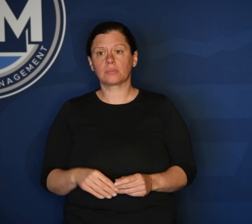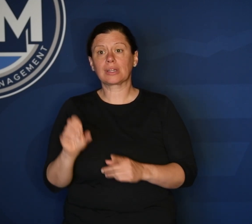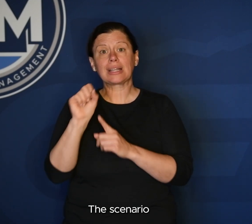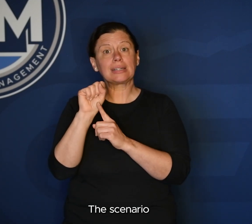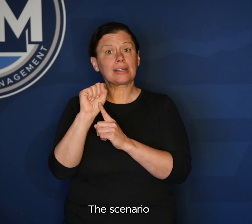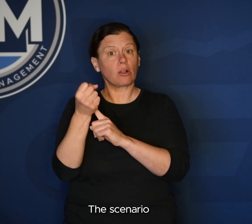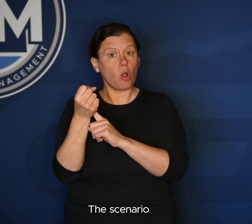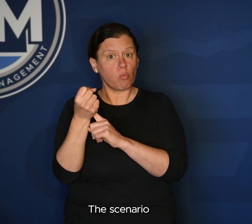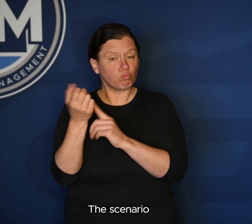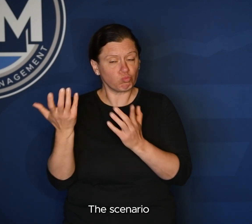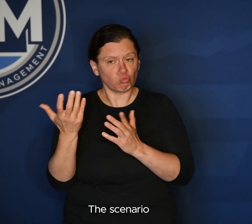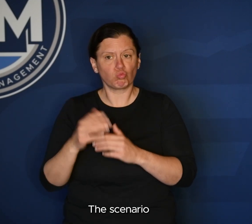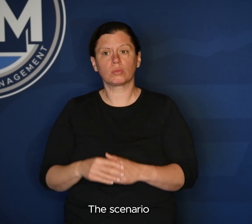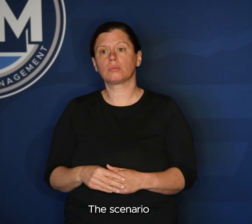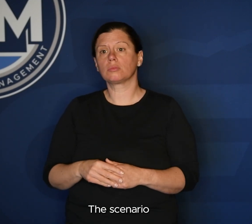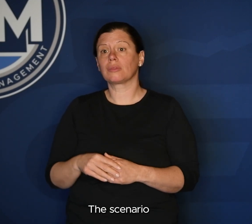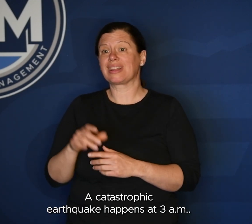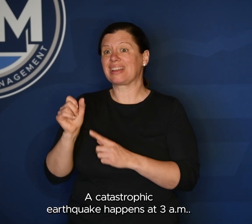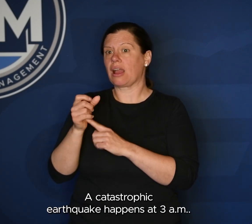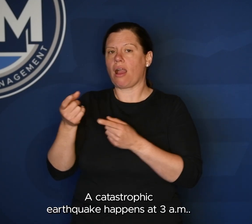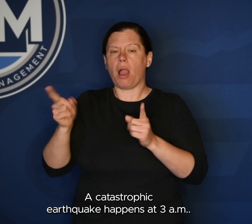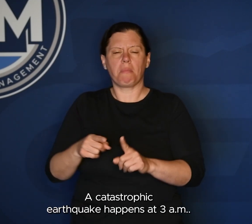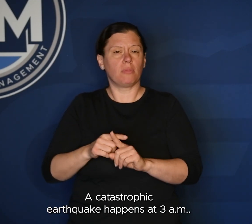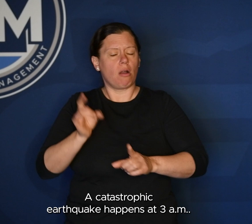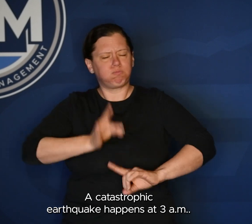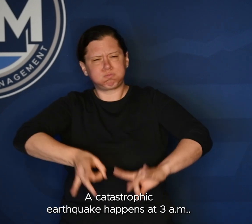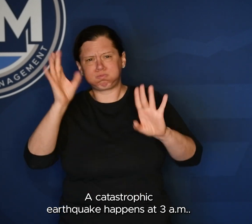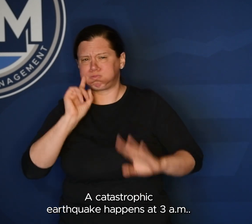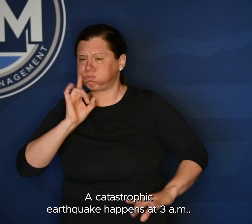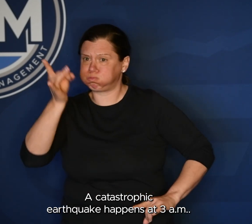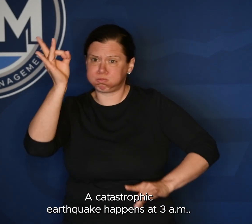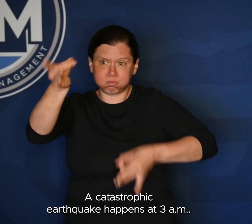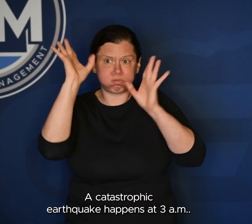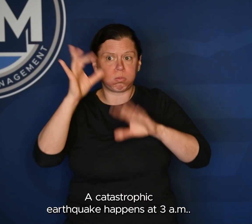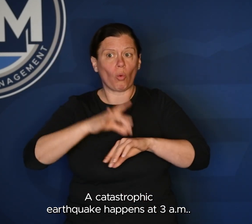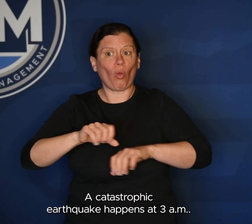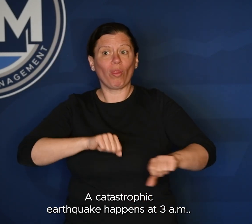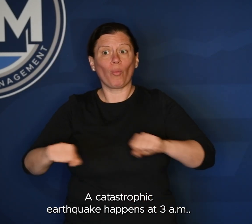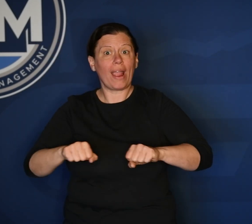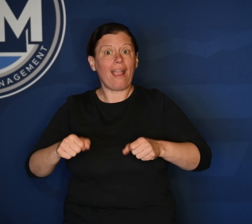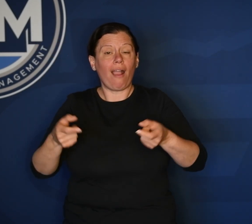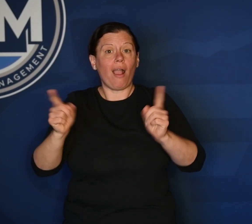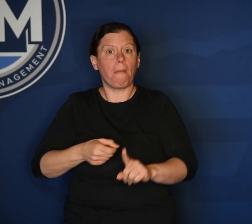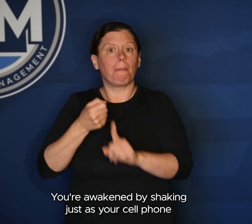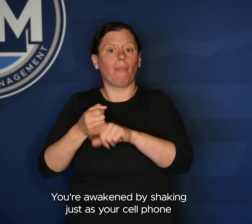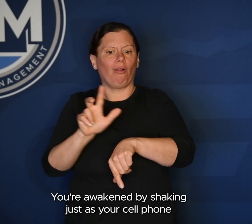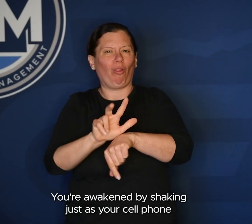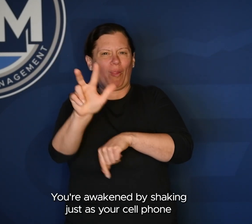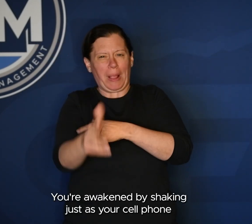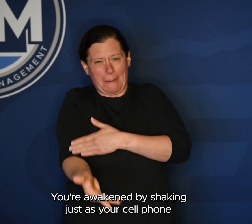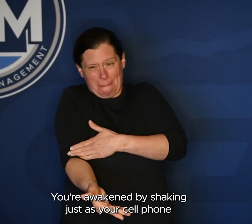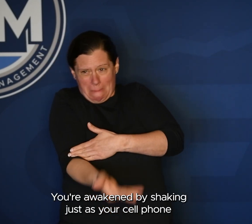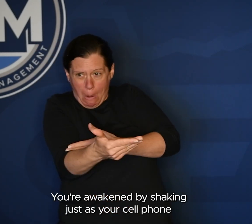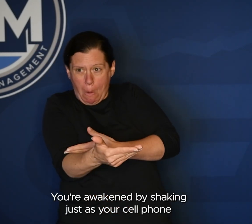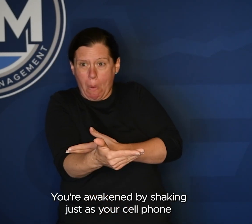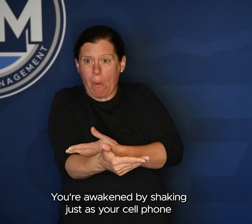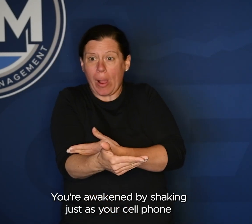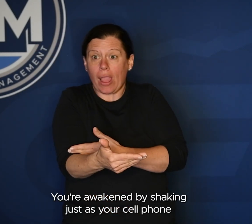The scenario. A catastrophic earthquake happens at 3 a.m. You're awakened by shaking, just